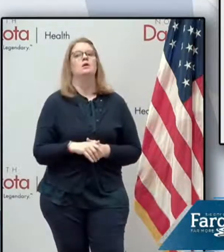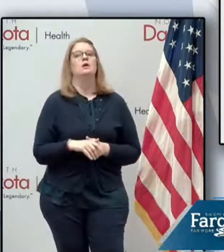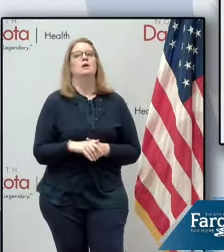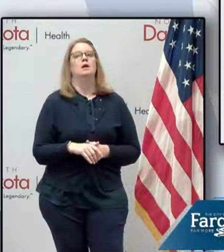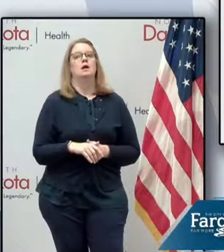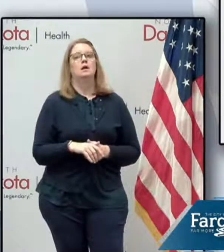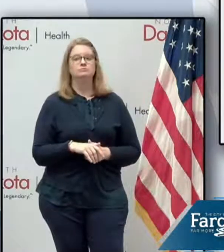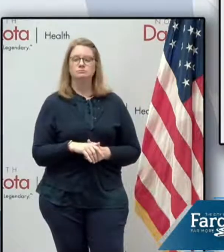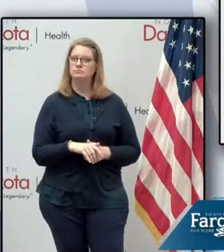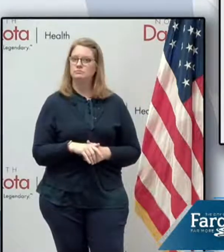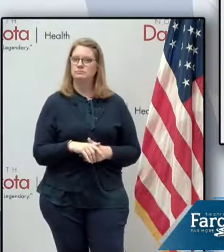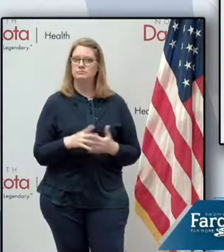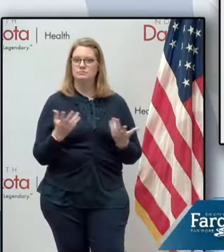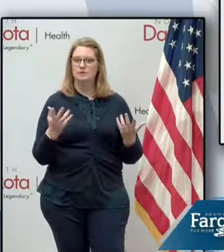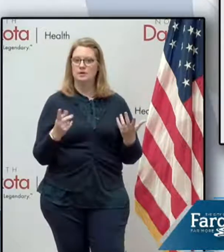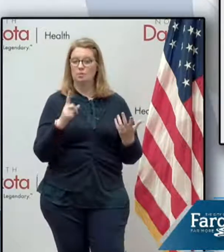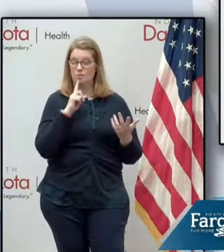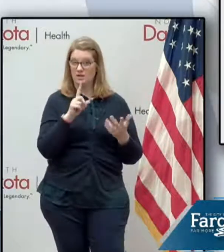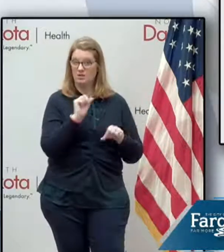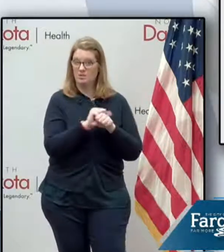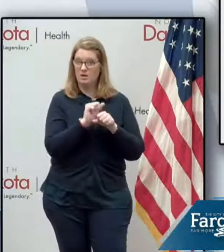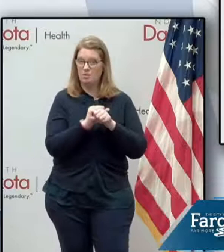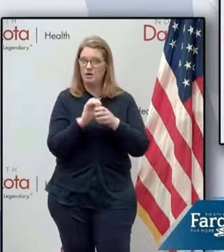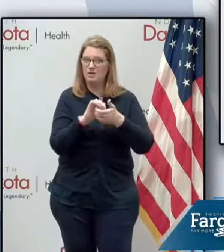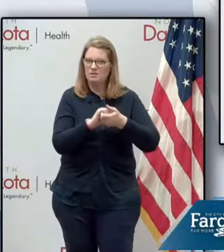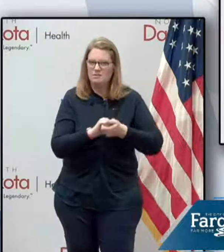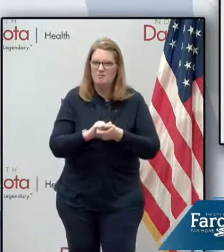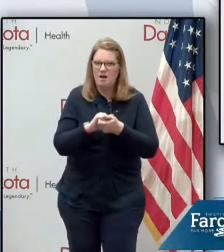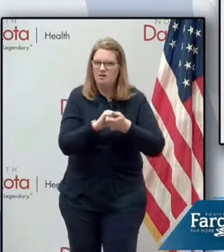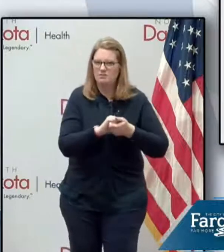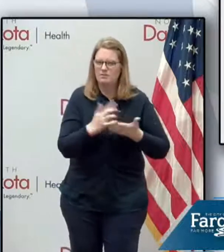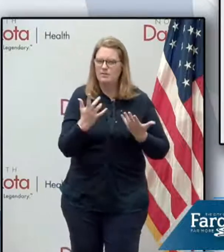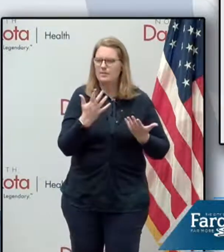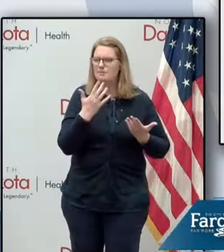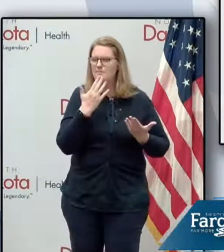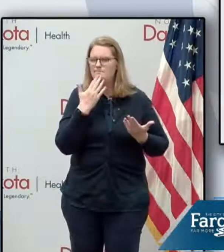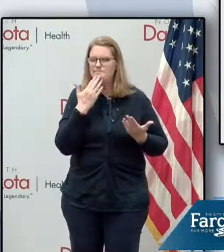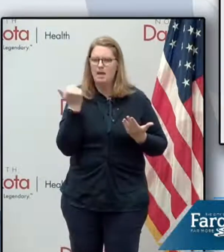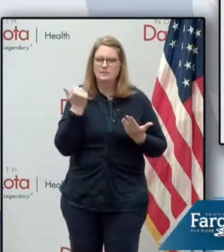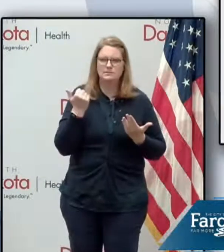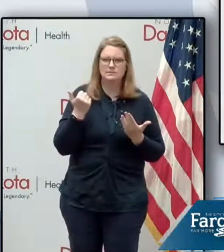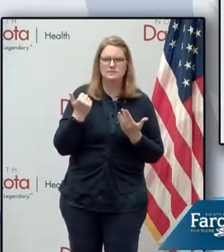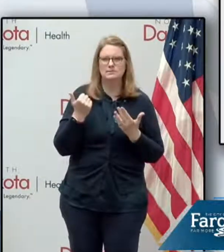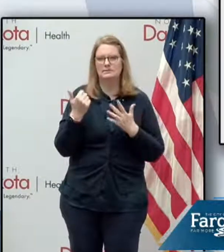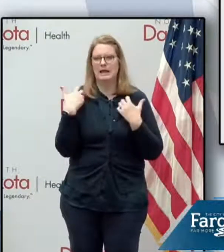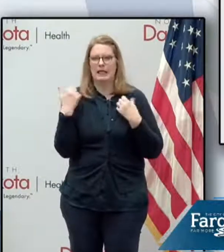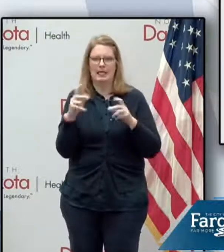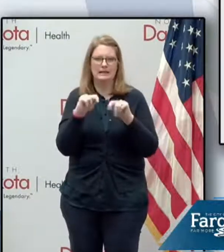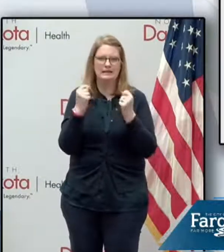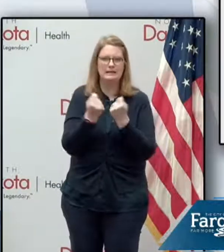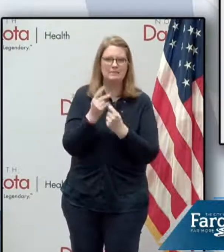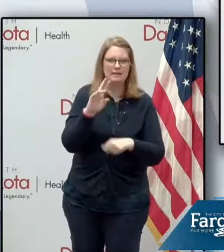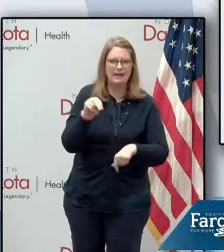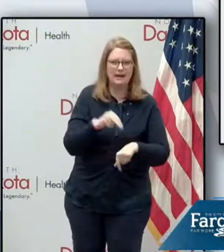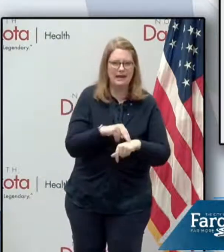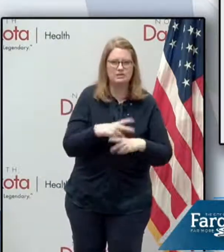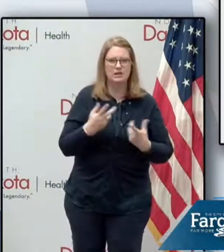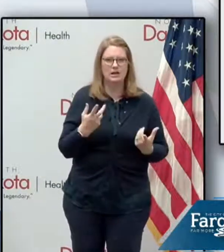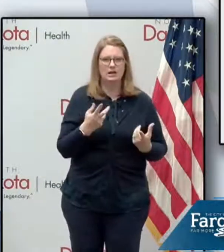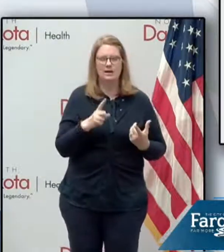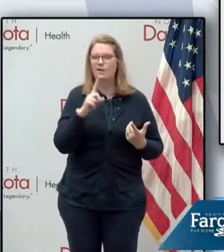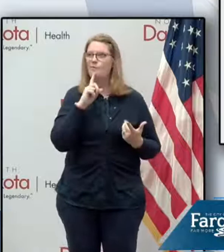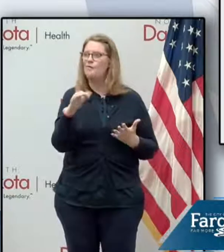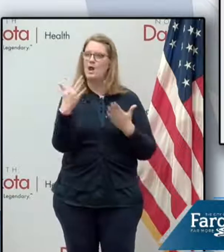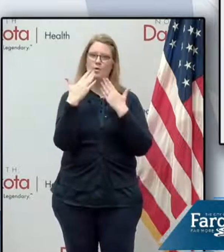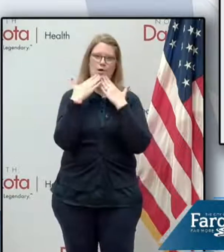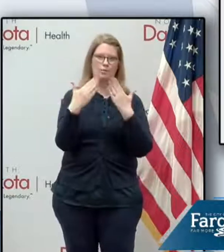we do this event in partnership with the most innovative behavioral health team in the nation, and we're so